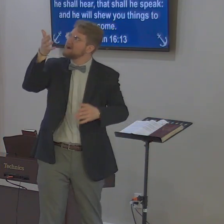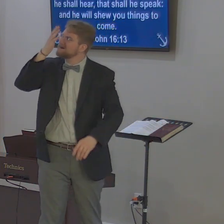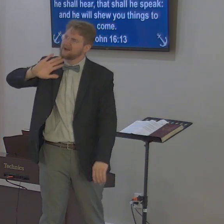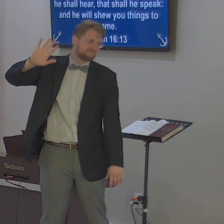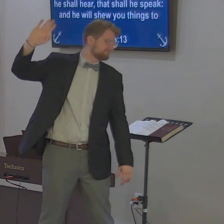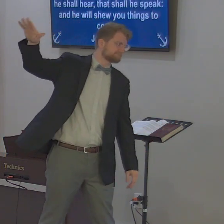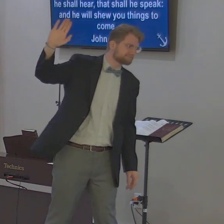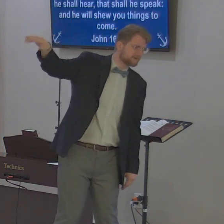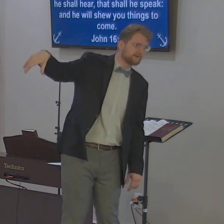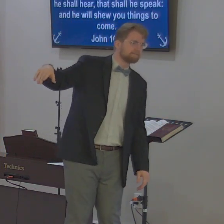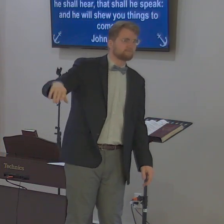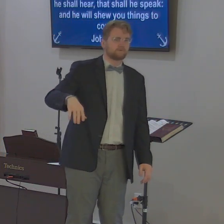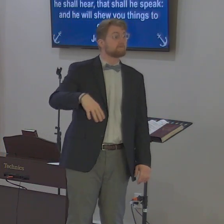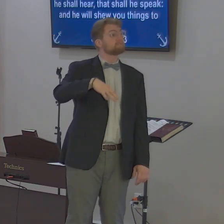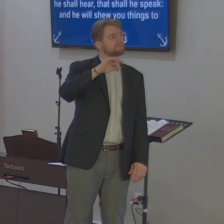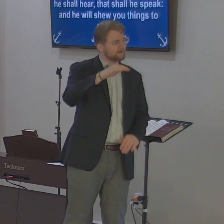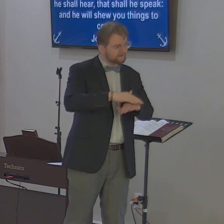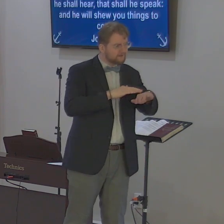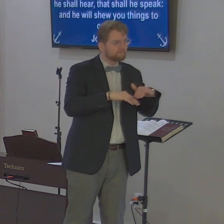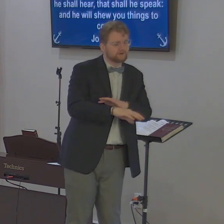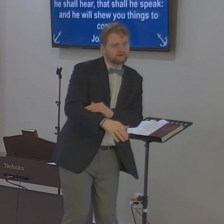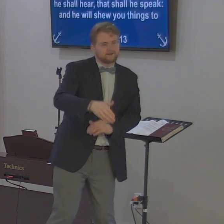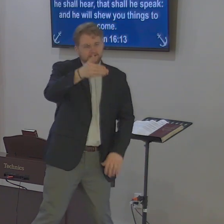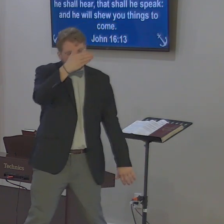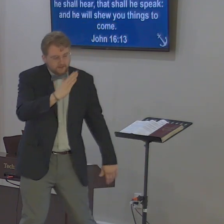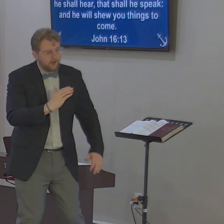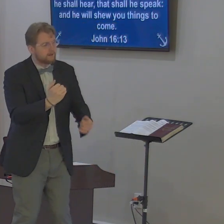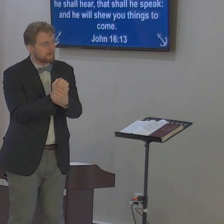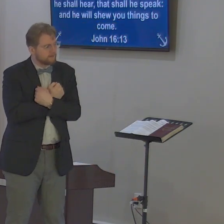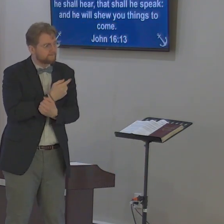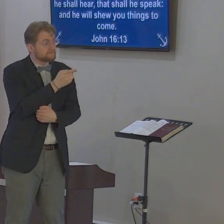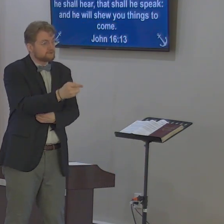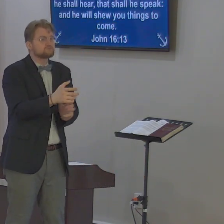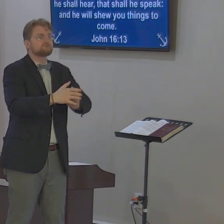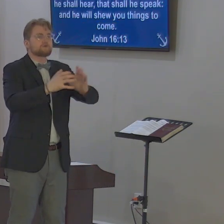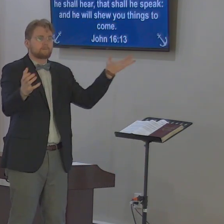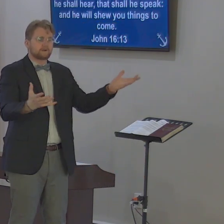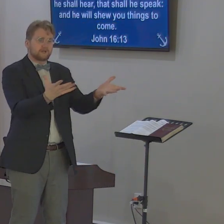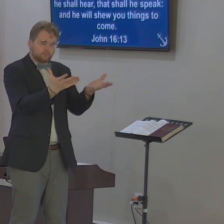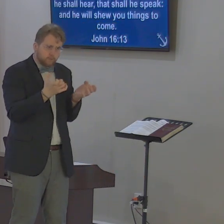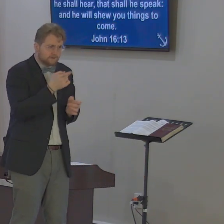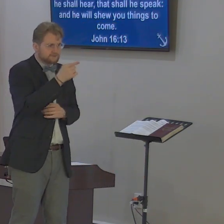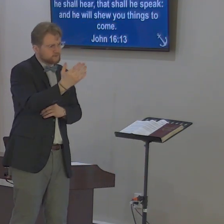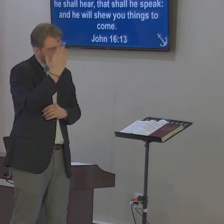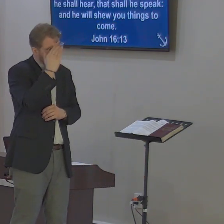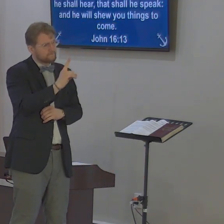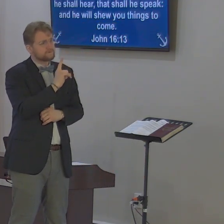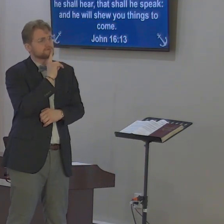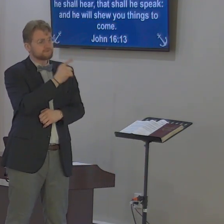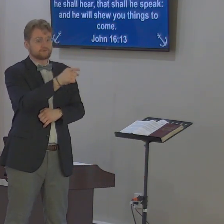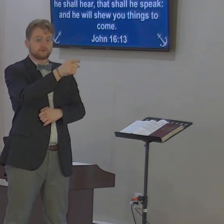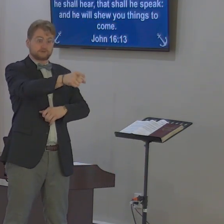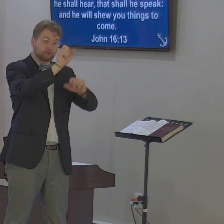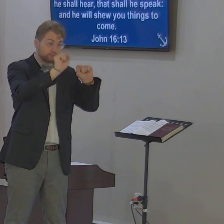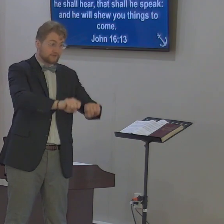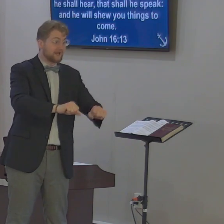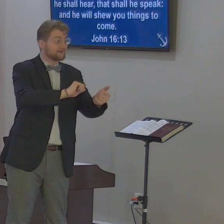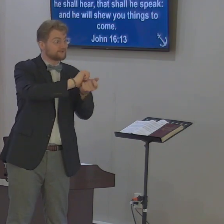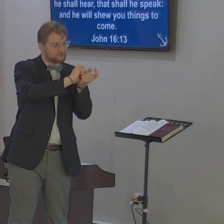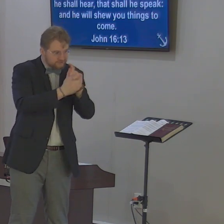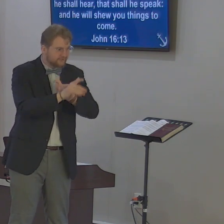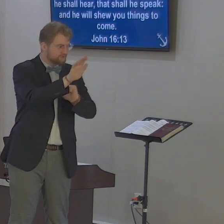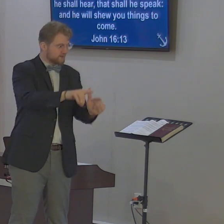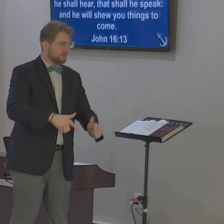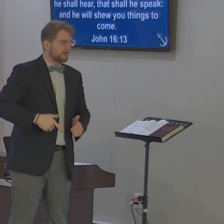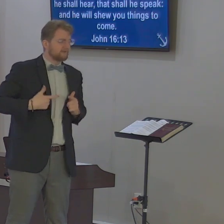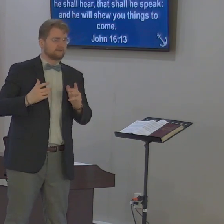And find comfort that God loves you enough that he wants you to know the truth so that you can change your life and be in the blessings of God.